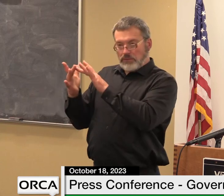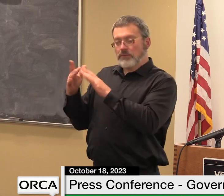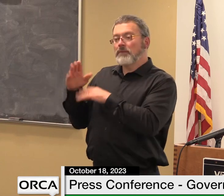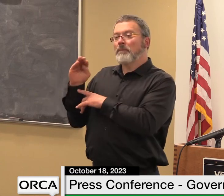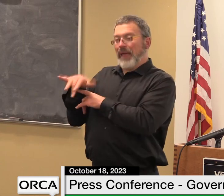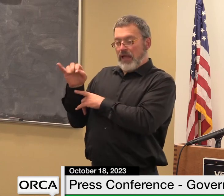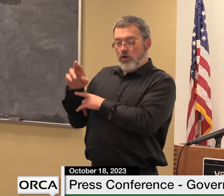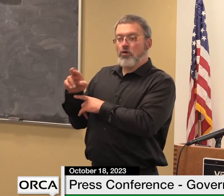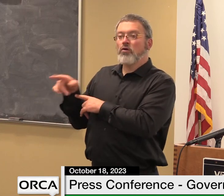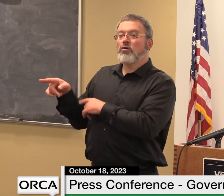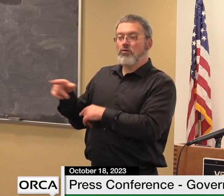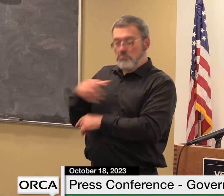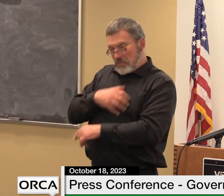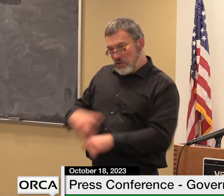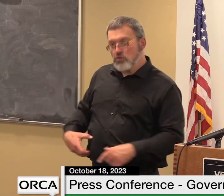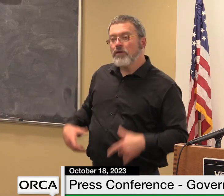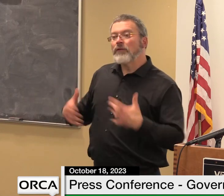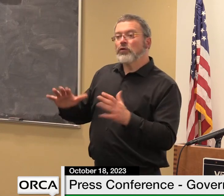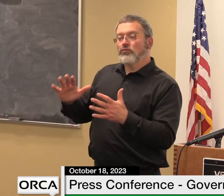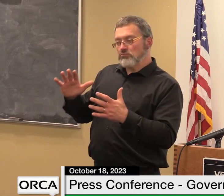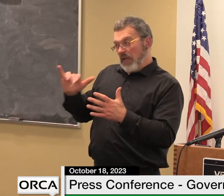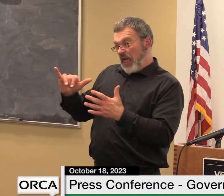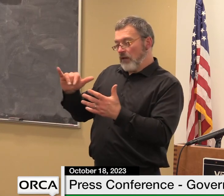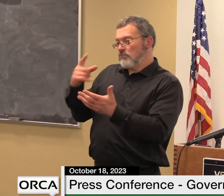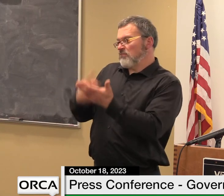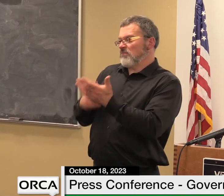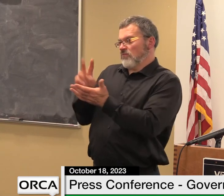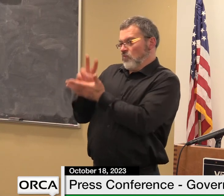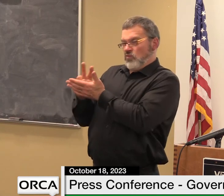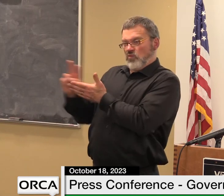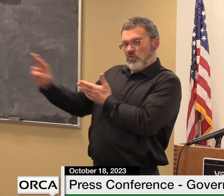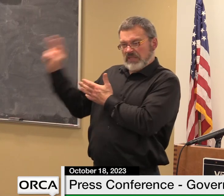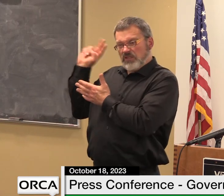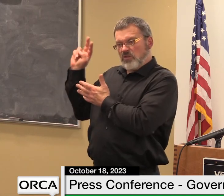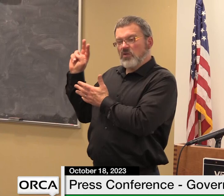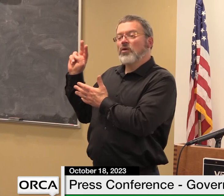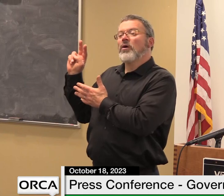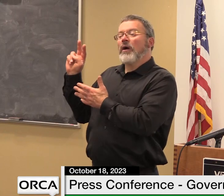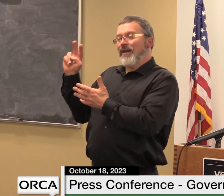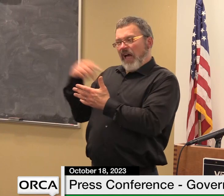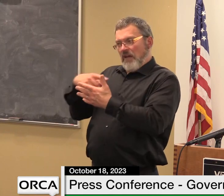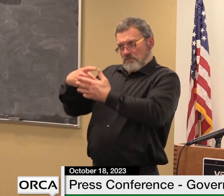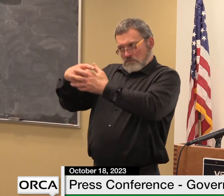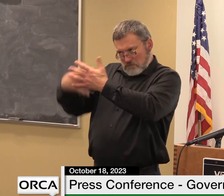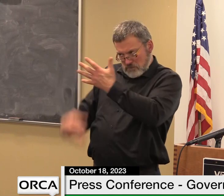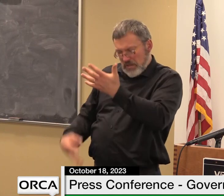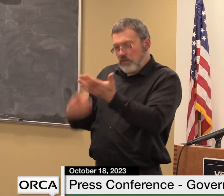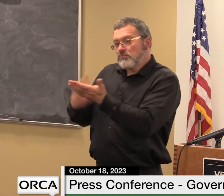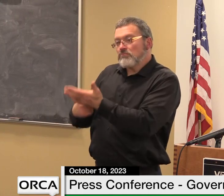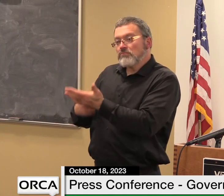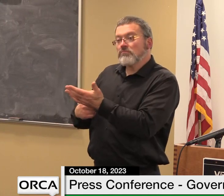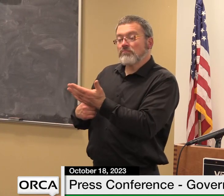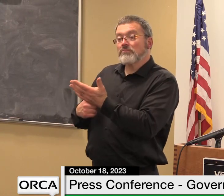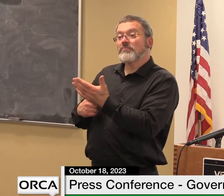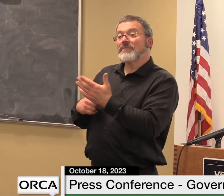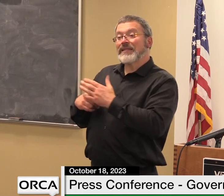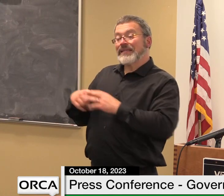a conversation a couple of weeks ago about a number of different issues affecting Rutland. He came up